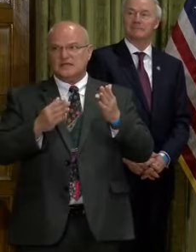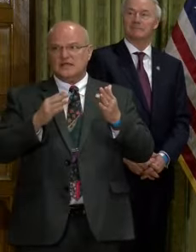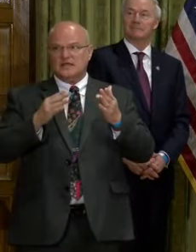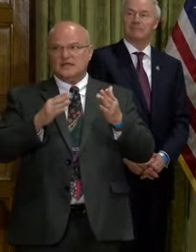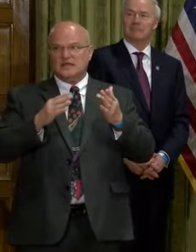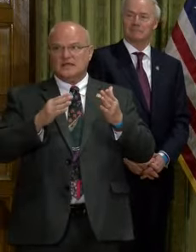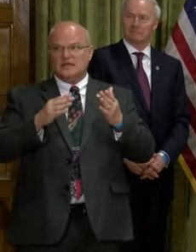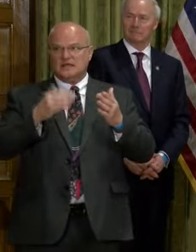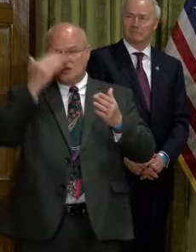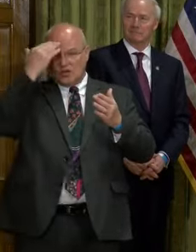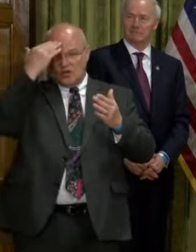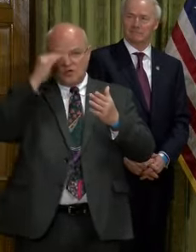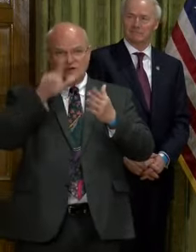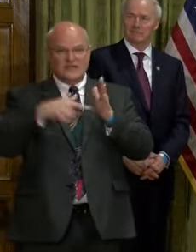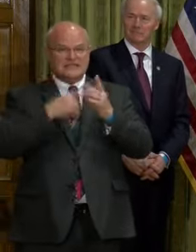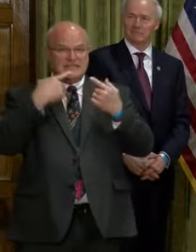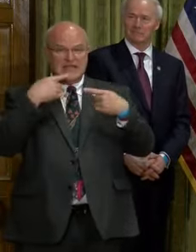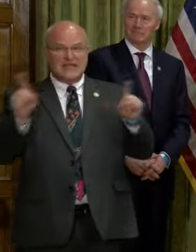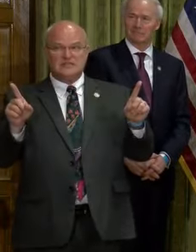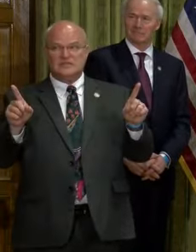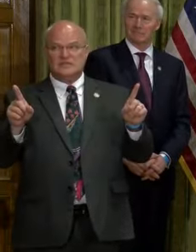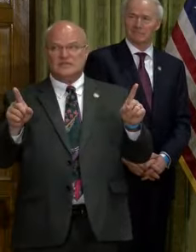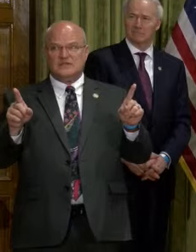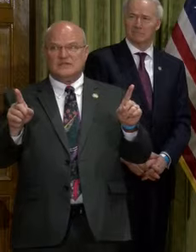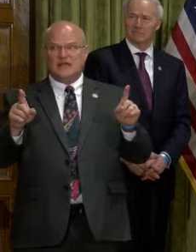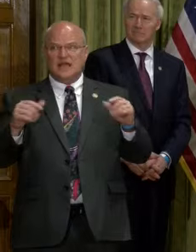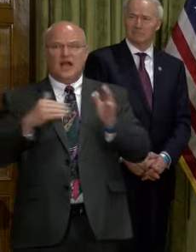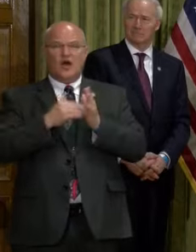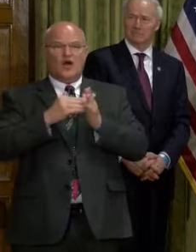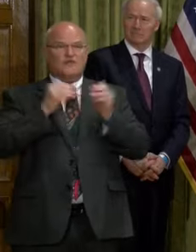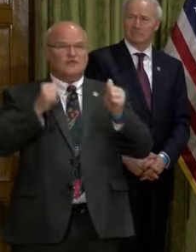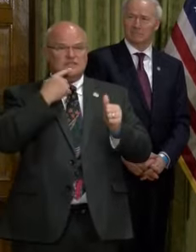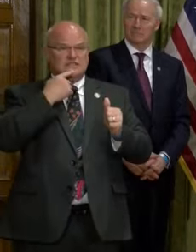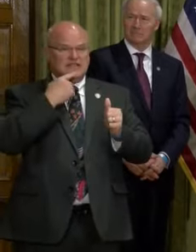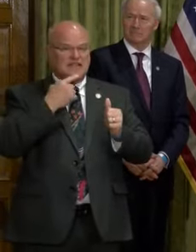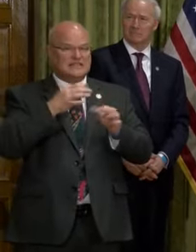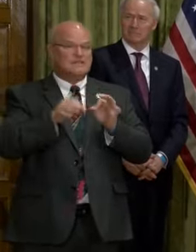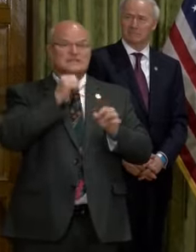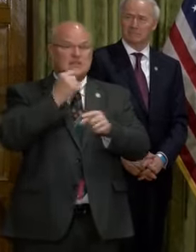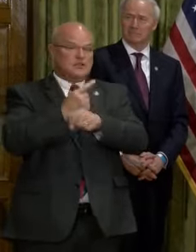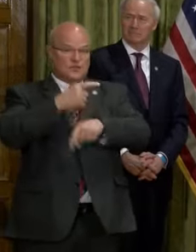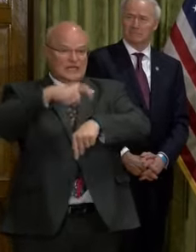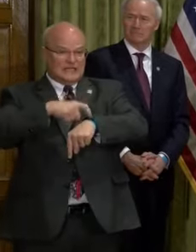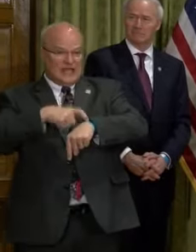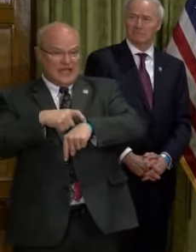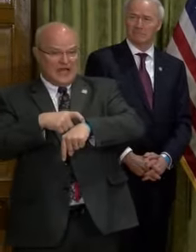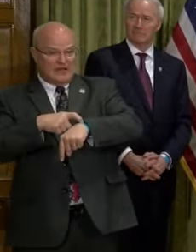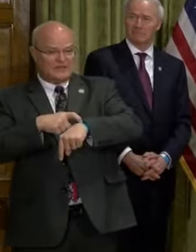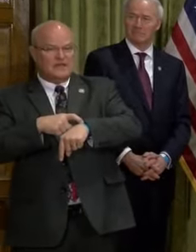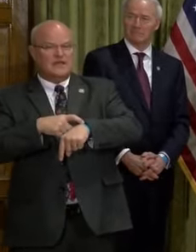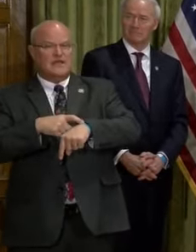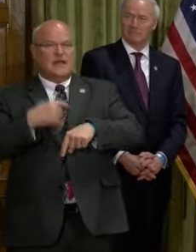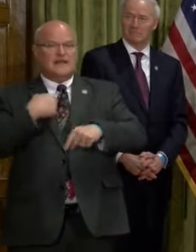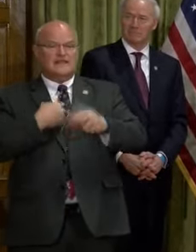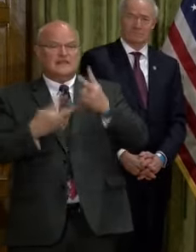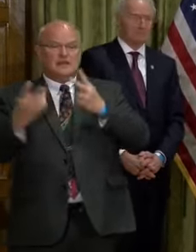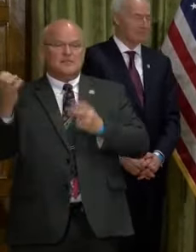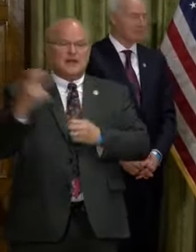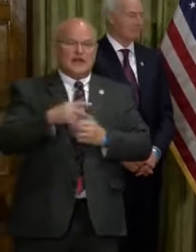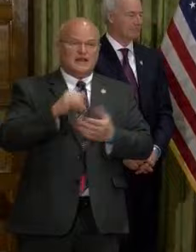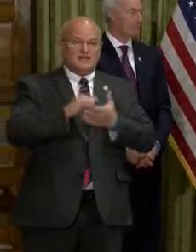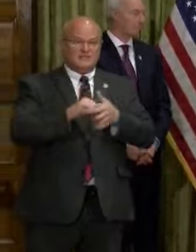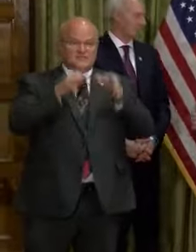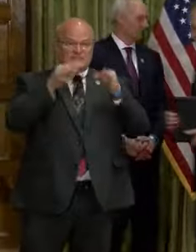on these announcements? And if so, how often could you say simply it's not the right time? And so how often will you revisit those